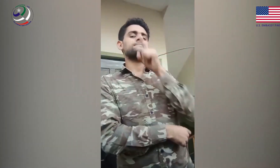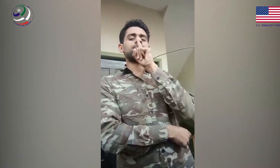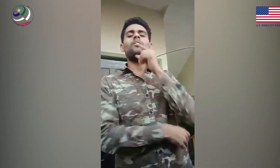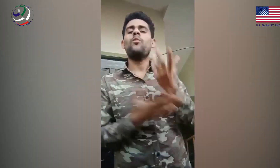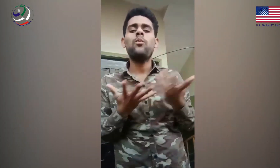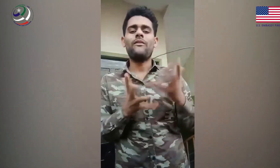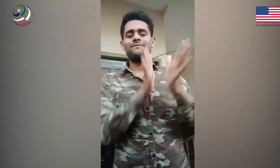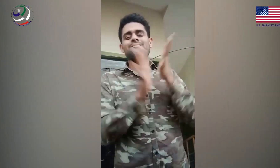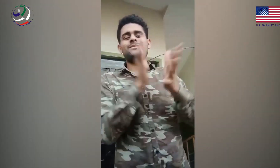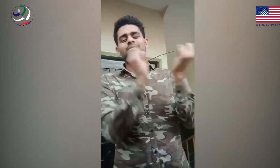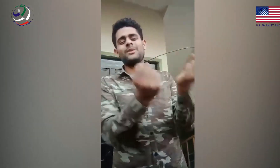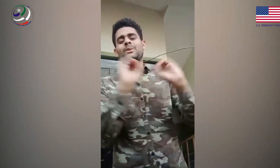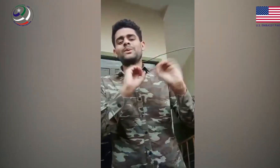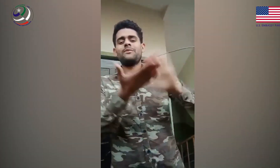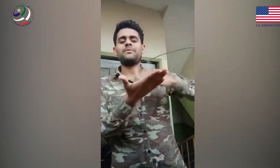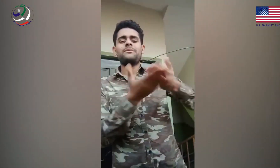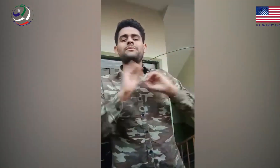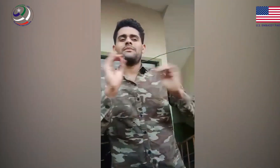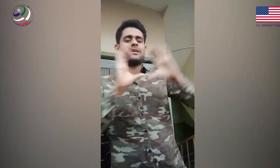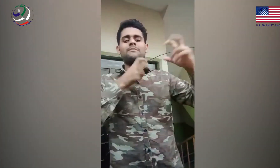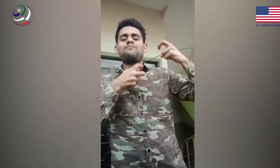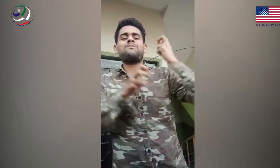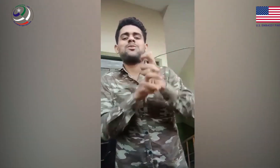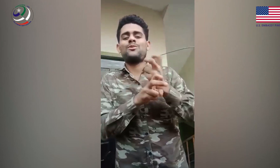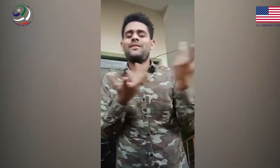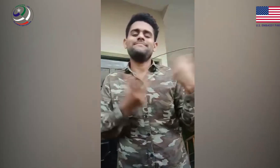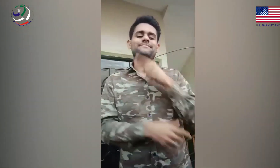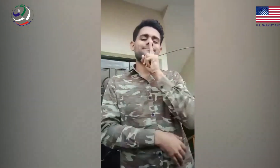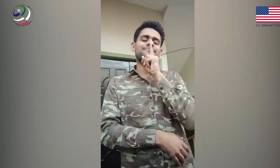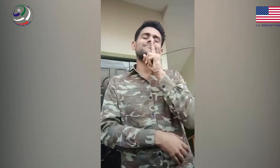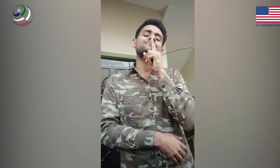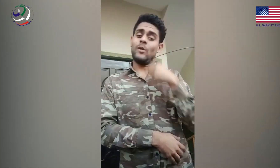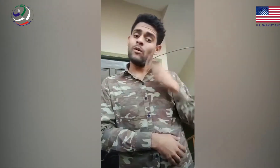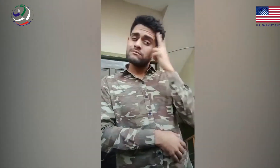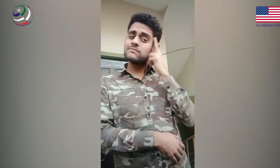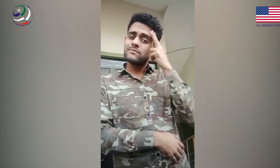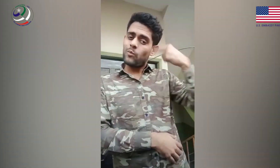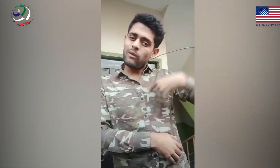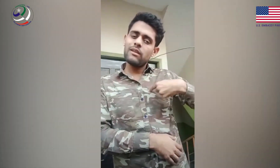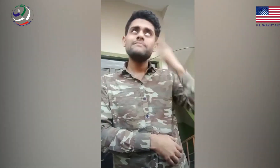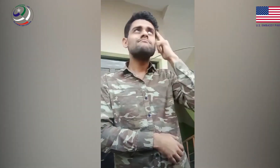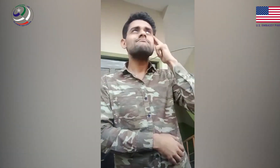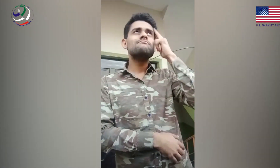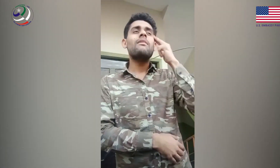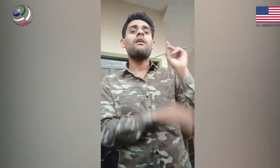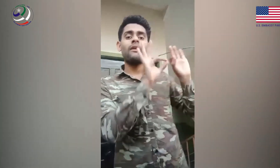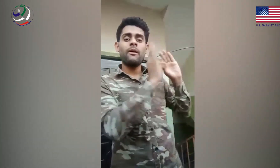quietly. Why? Because there is no sign language and it is so hard to communicate. I always think that if